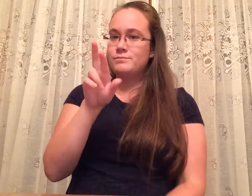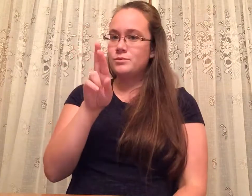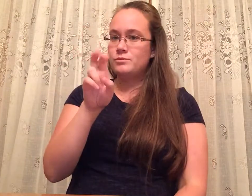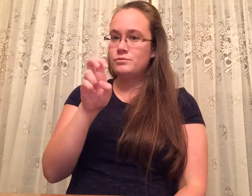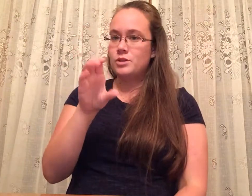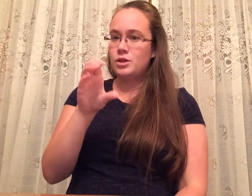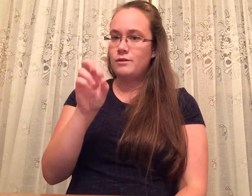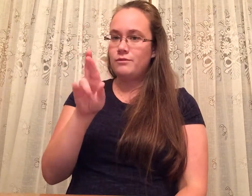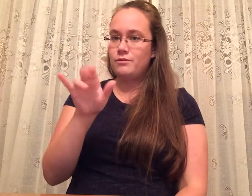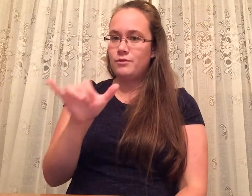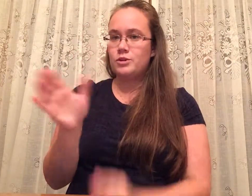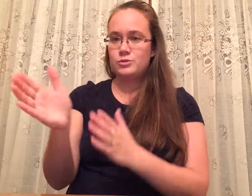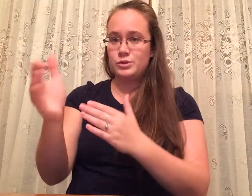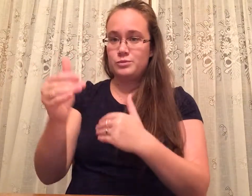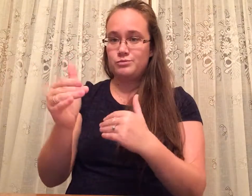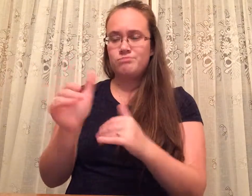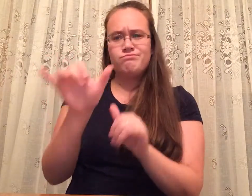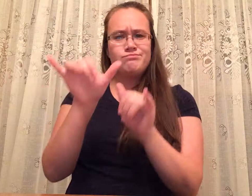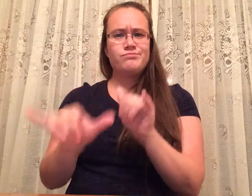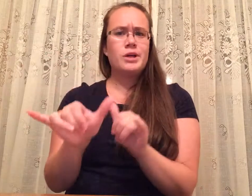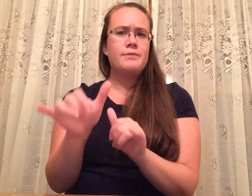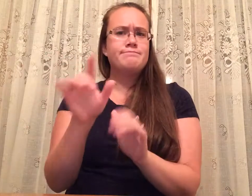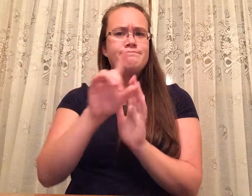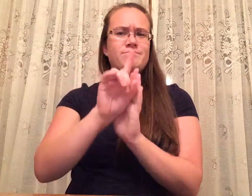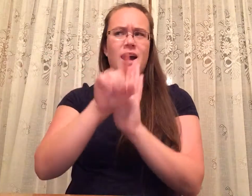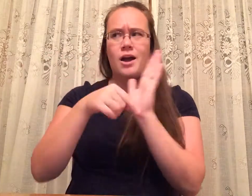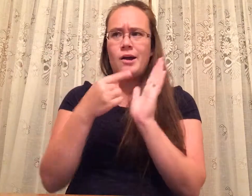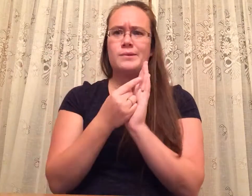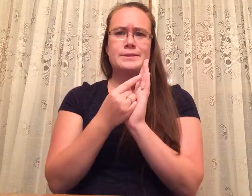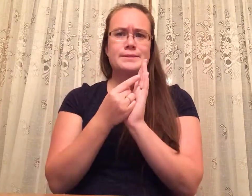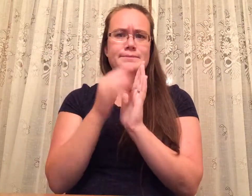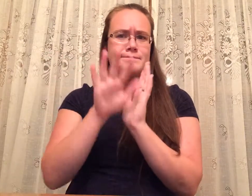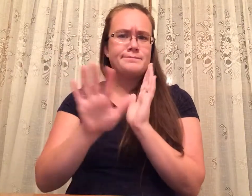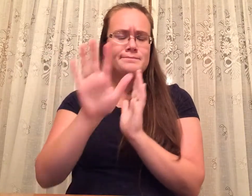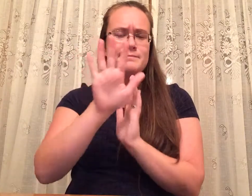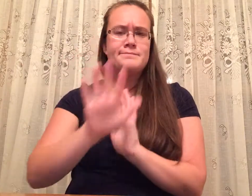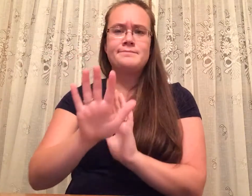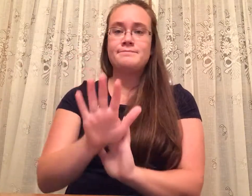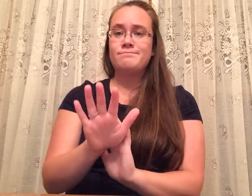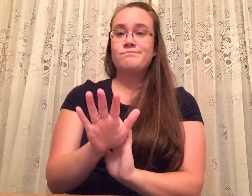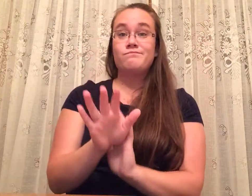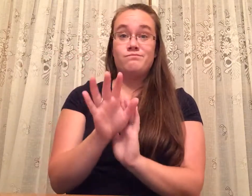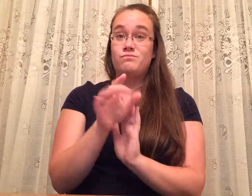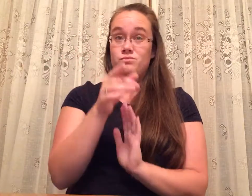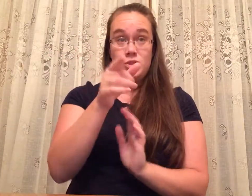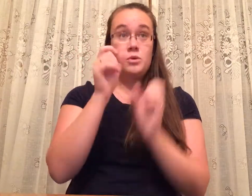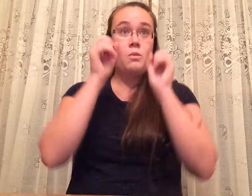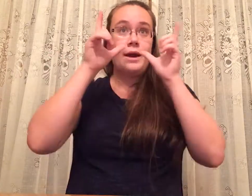in recovery for about 30 minutes to an hour. Once you're fully awake, the nurse will give you something to eat and drink,